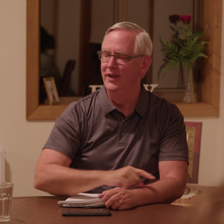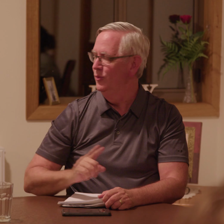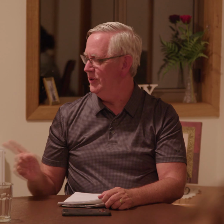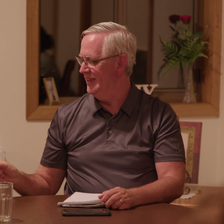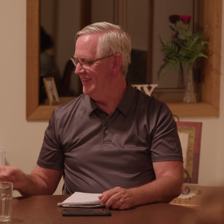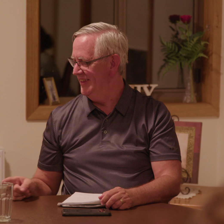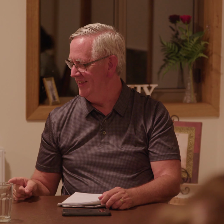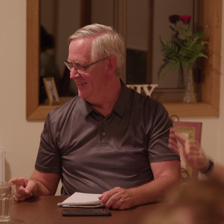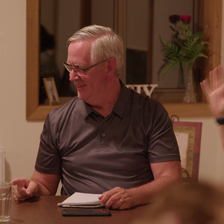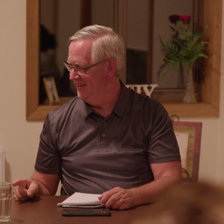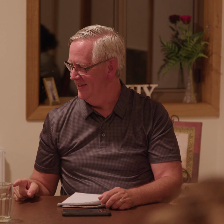E.